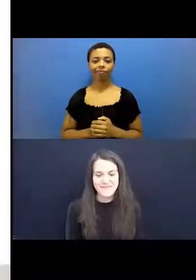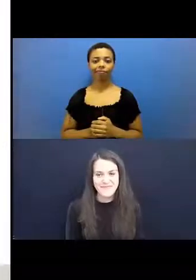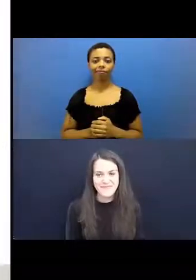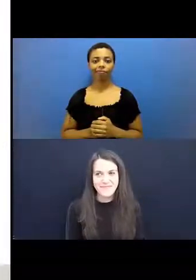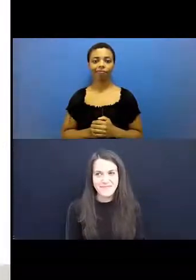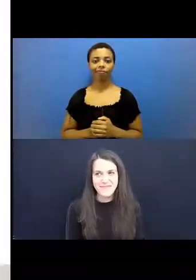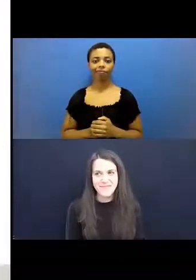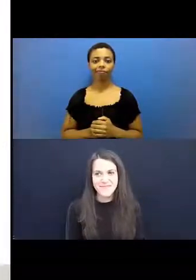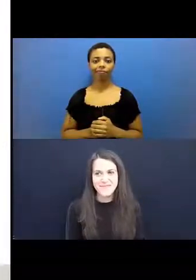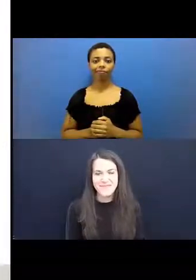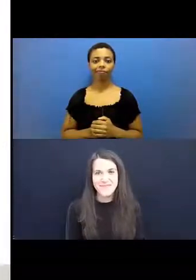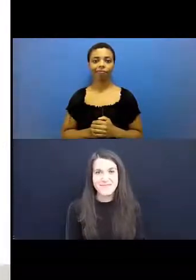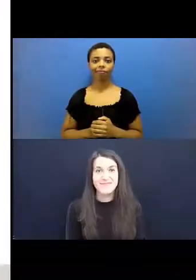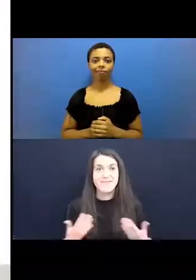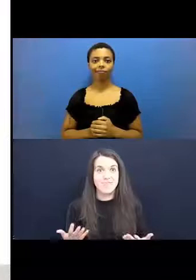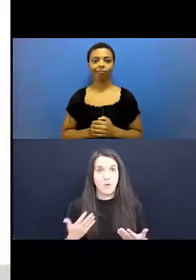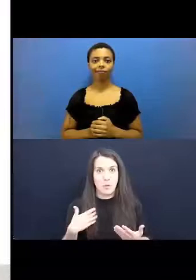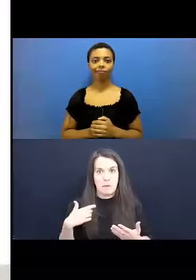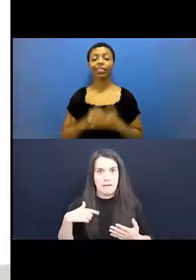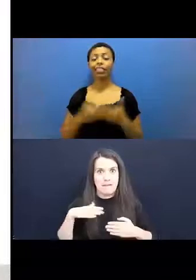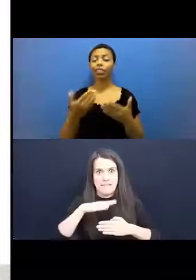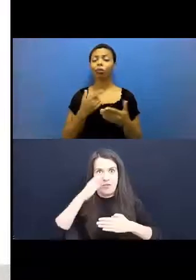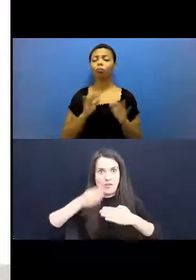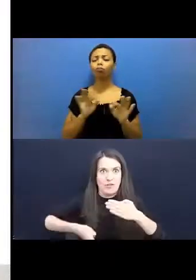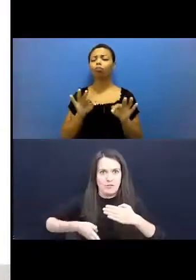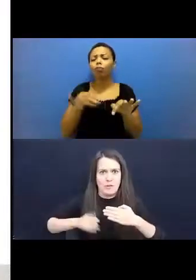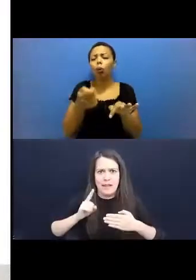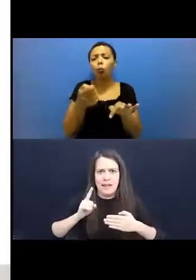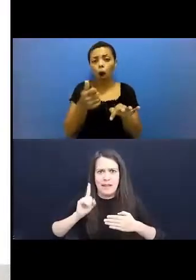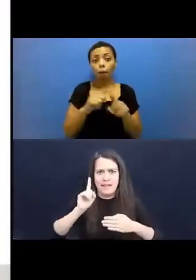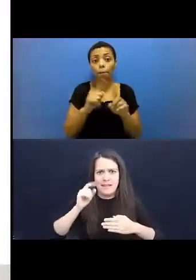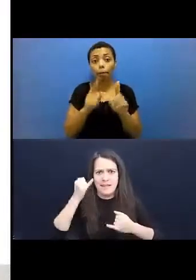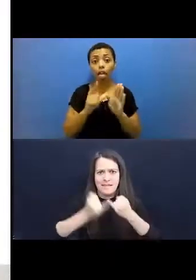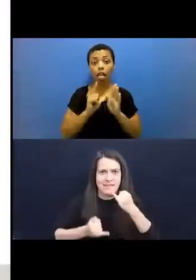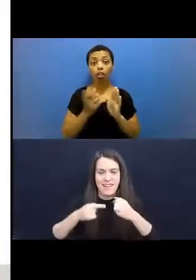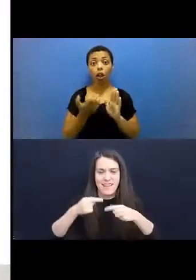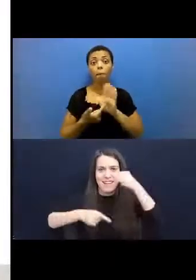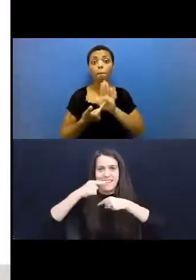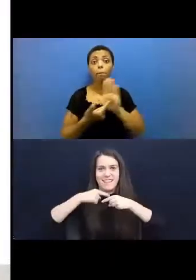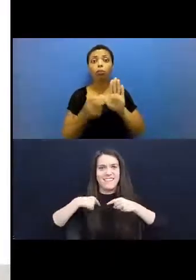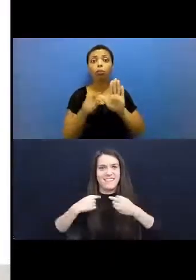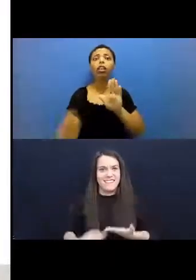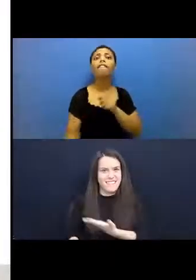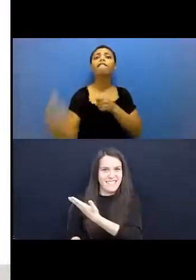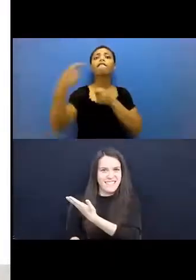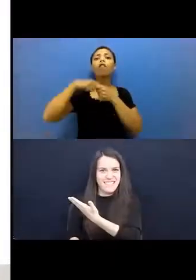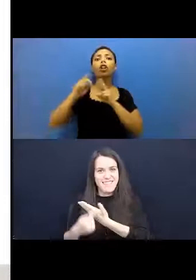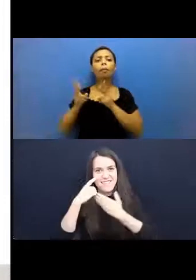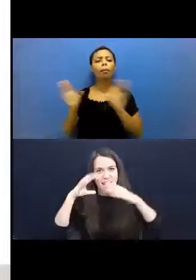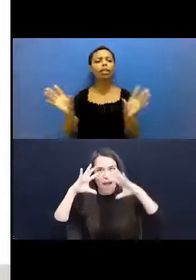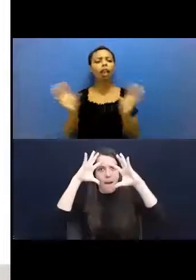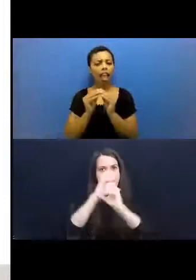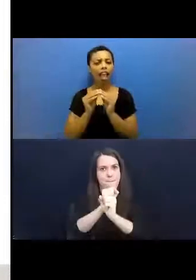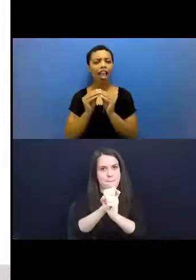So before I finish my presentation, I would like to go back to this flow chart that summarizes our work in the